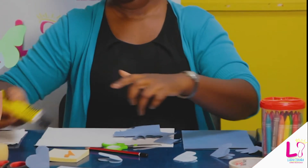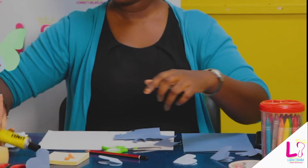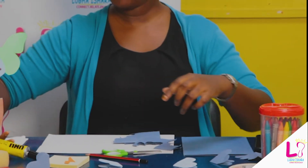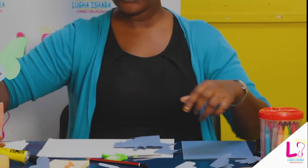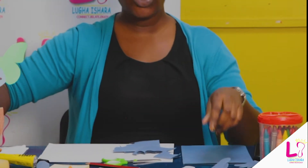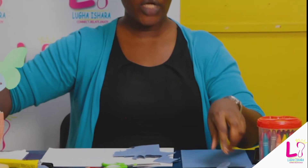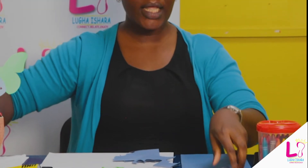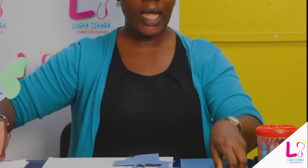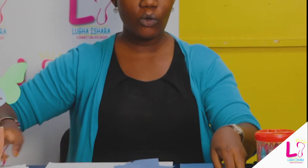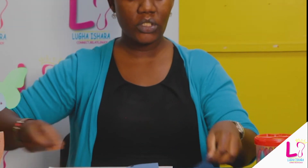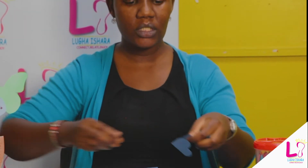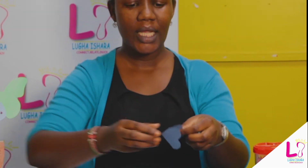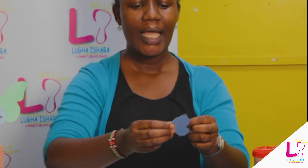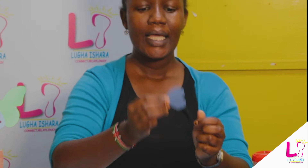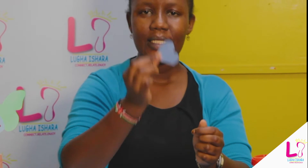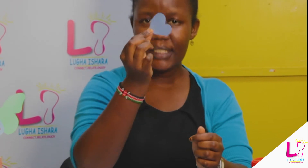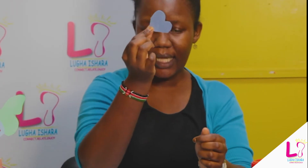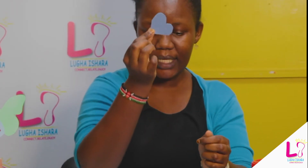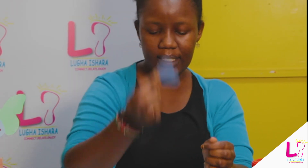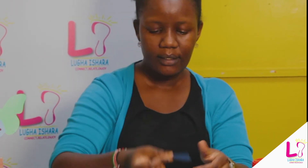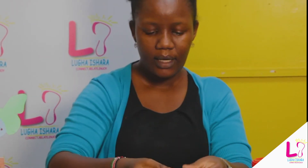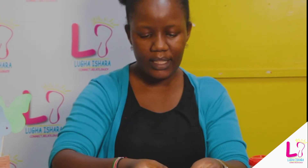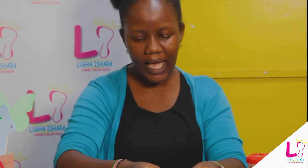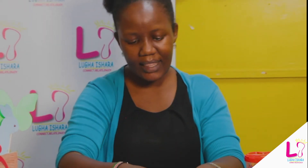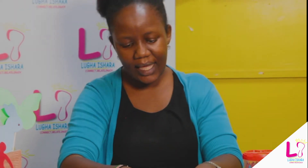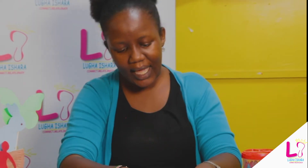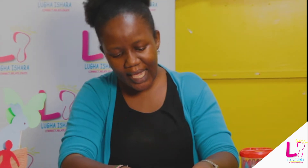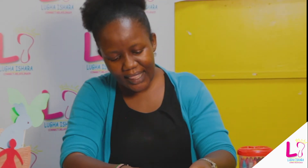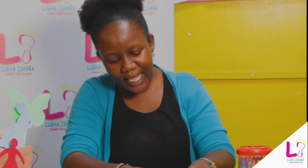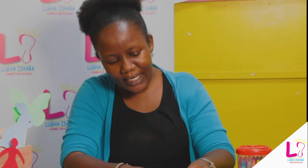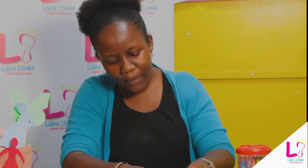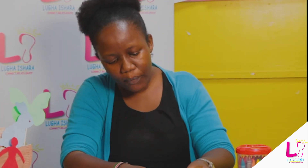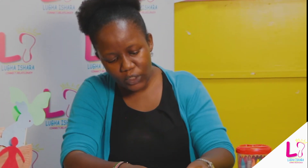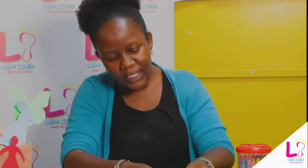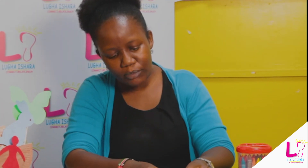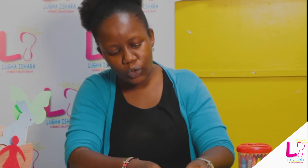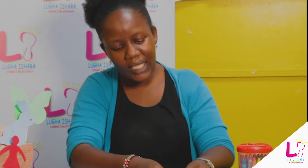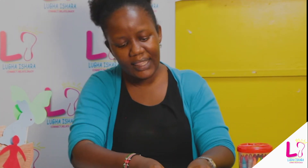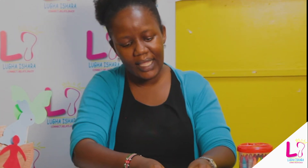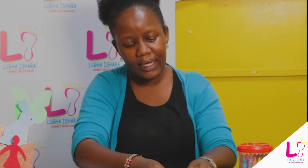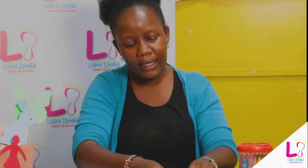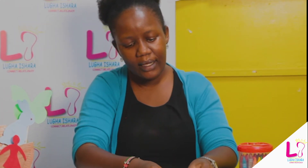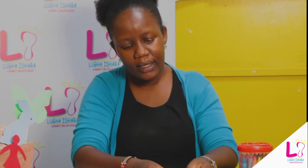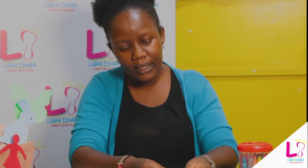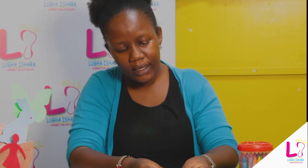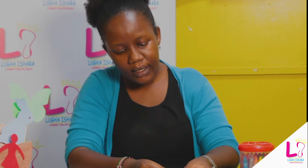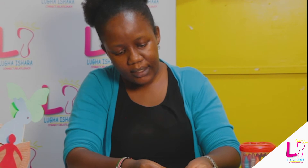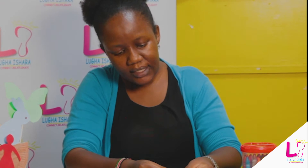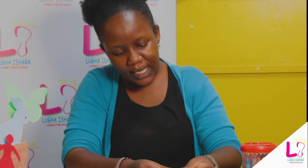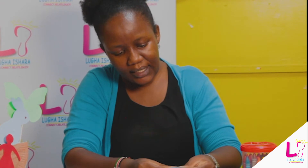don't want it drying out, take the other and then put them together, just